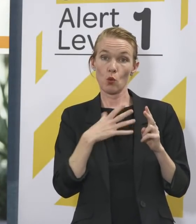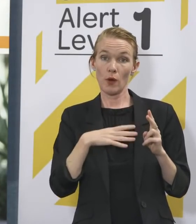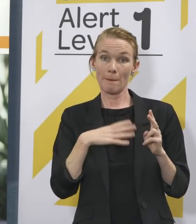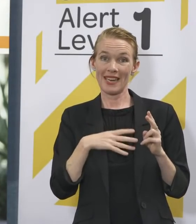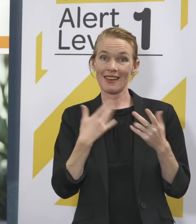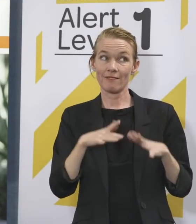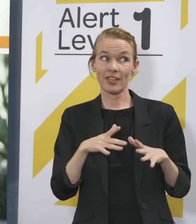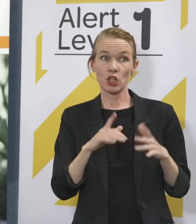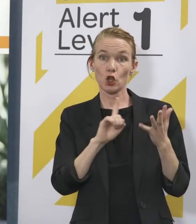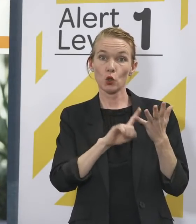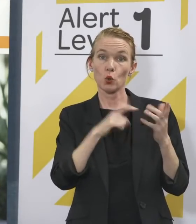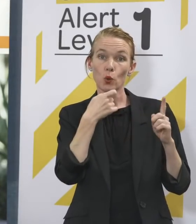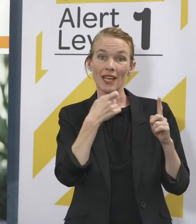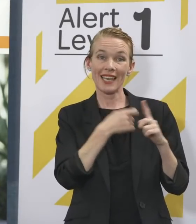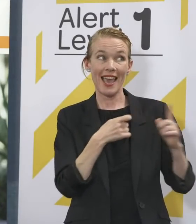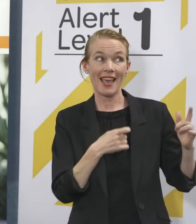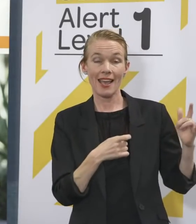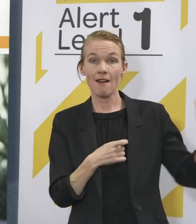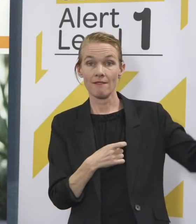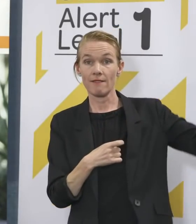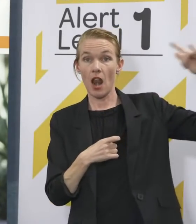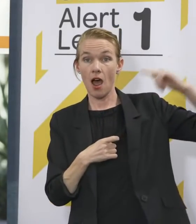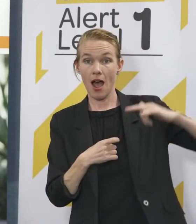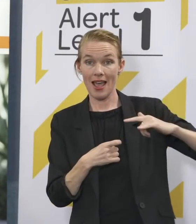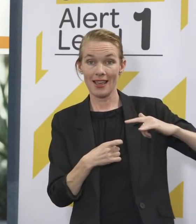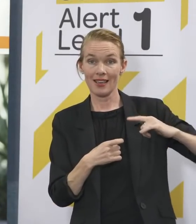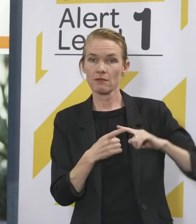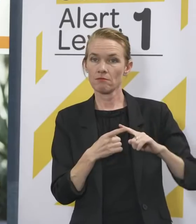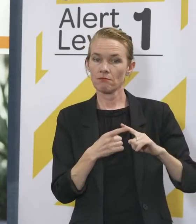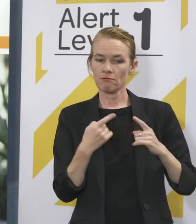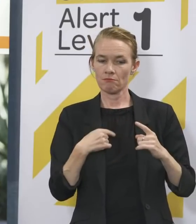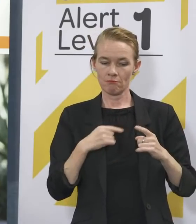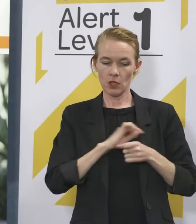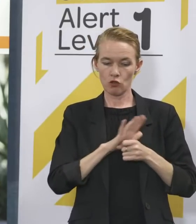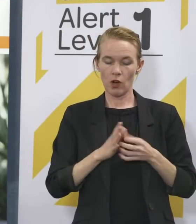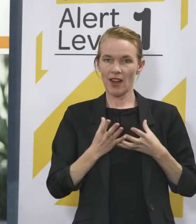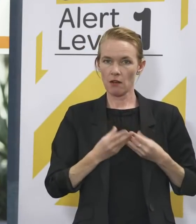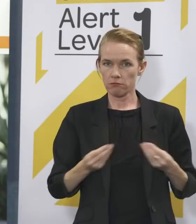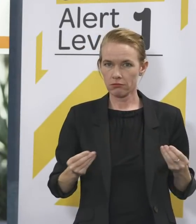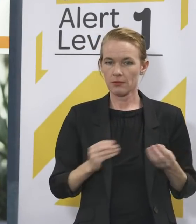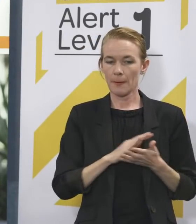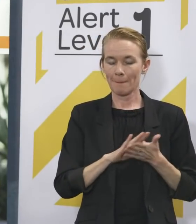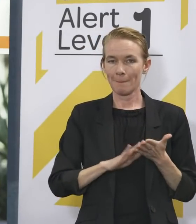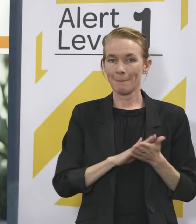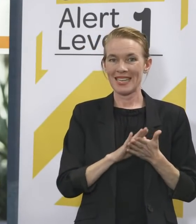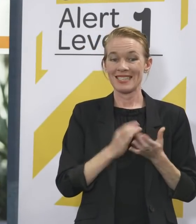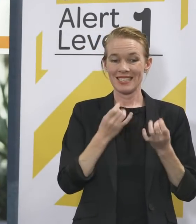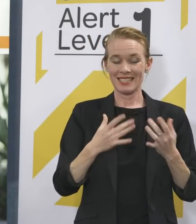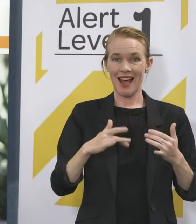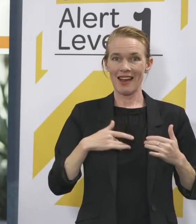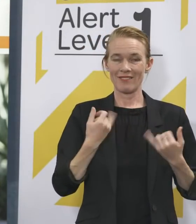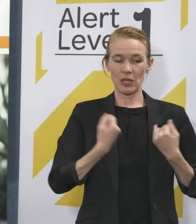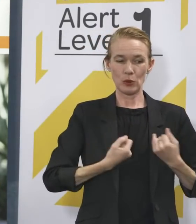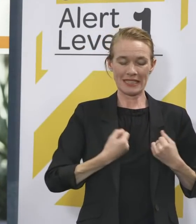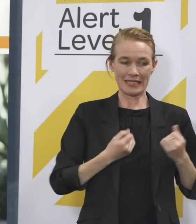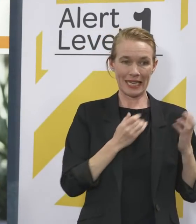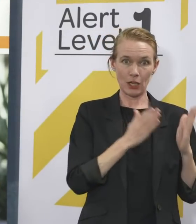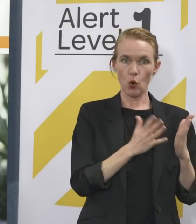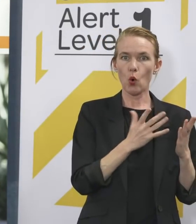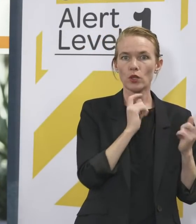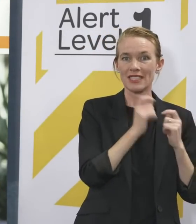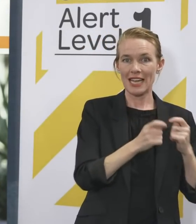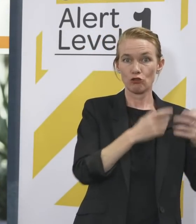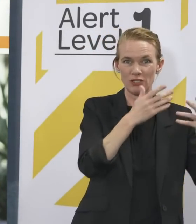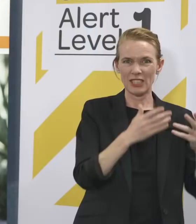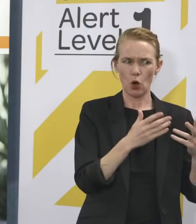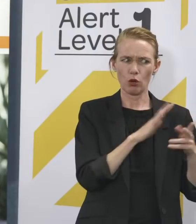10 days since onset of symptoms, or if they have not had symptoms since their positive test result, and at